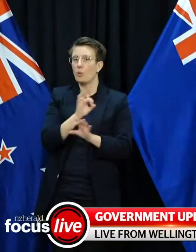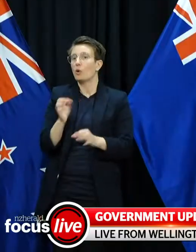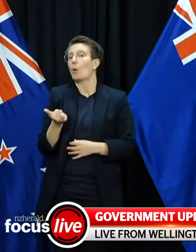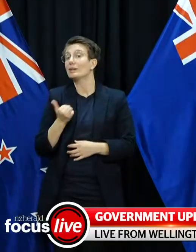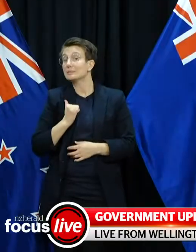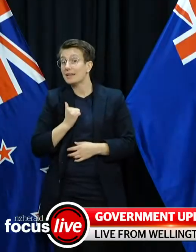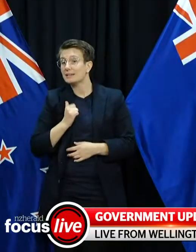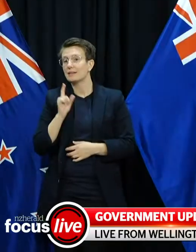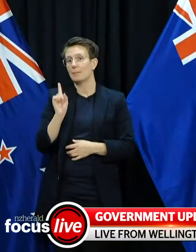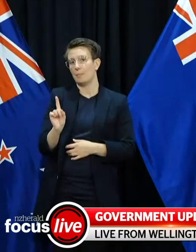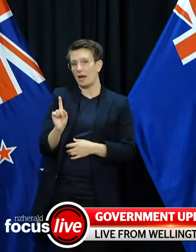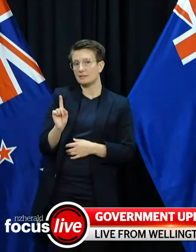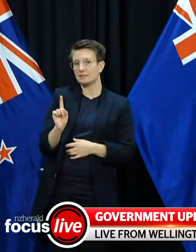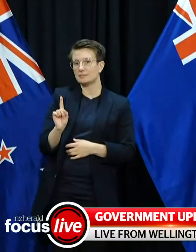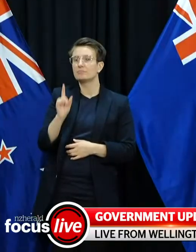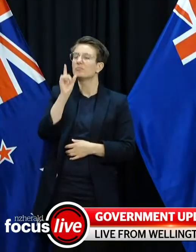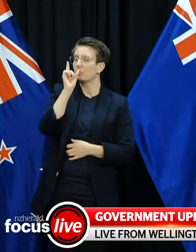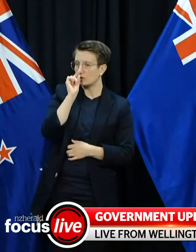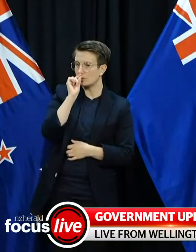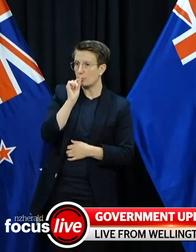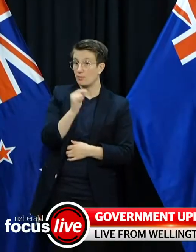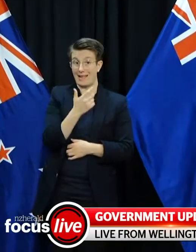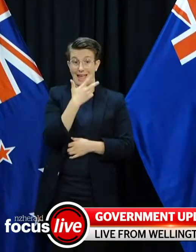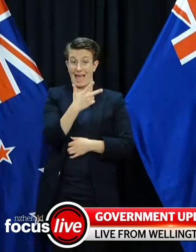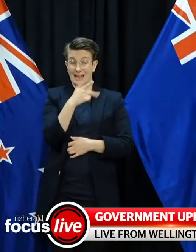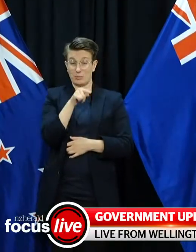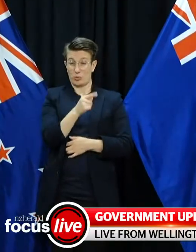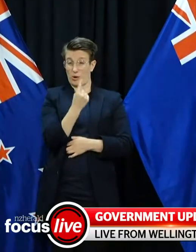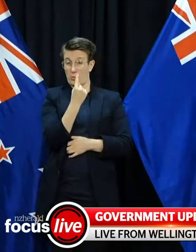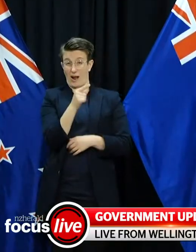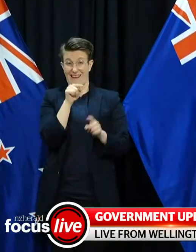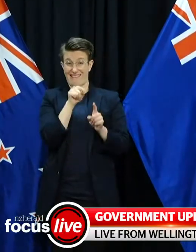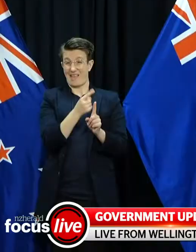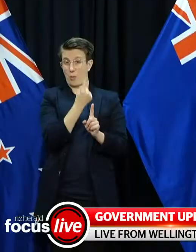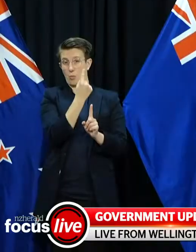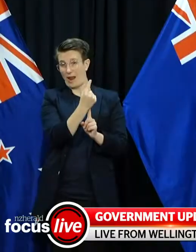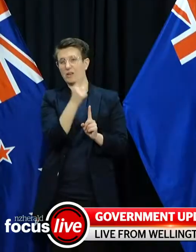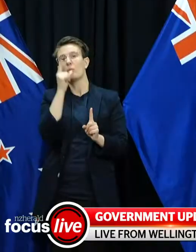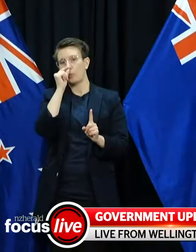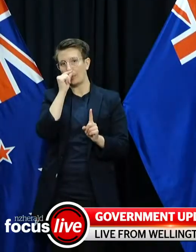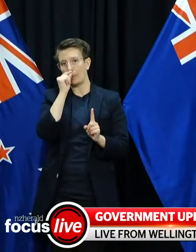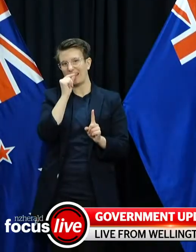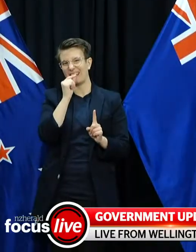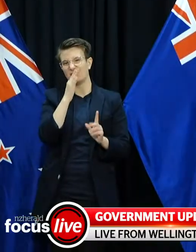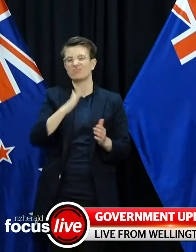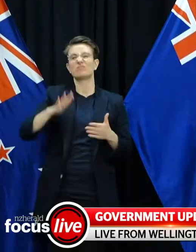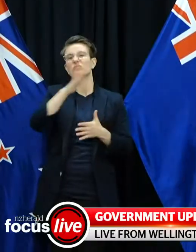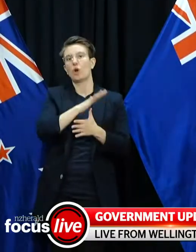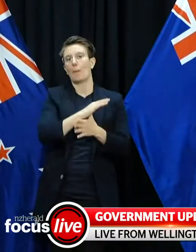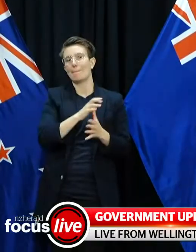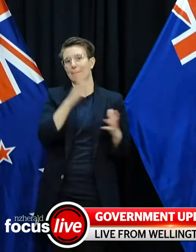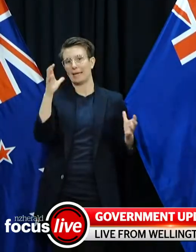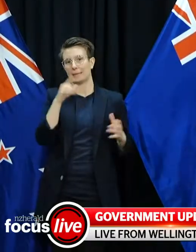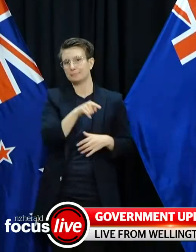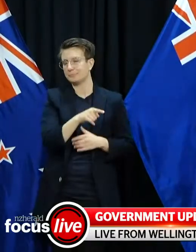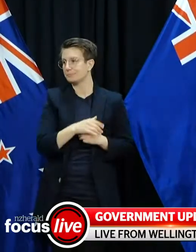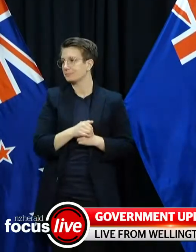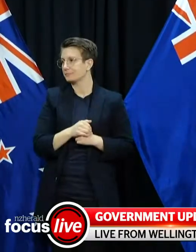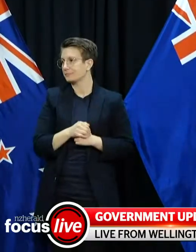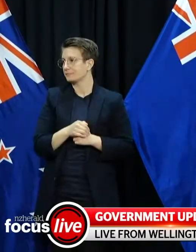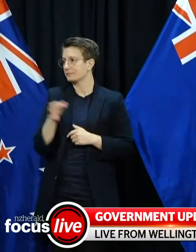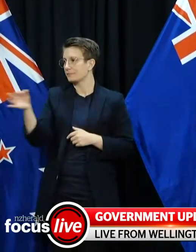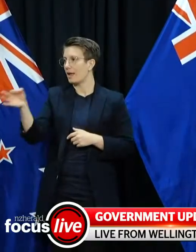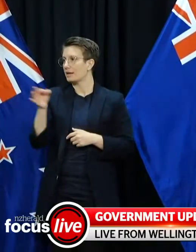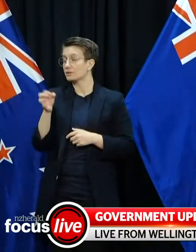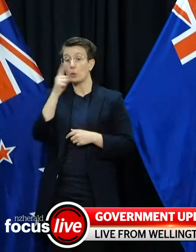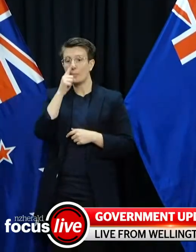unlikely scenario to have something bigger than the 8.1 we've just seen. People who have evacuated and are waiting up on higher ground, you've asked them